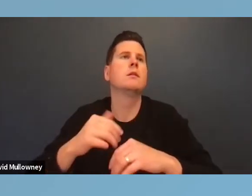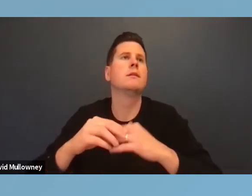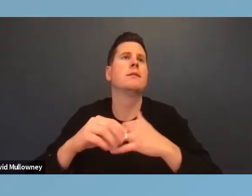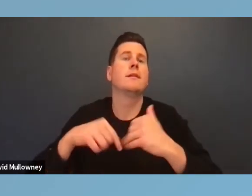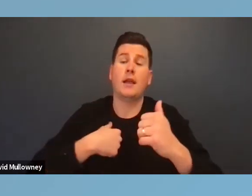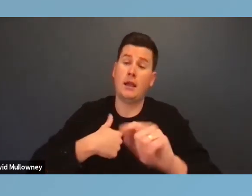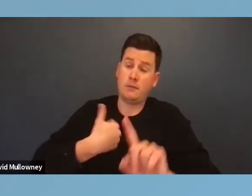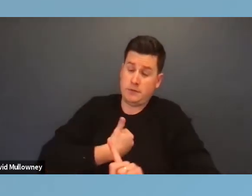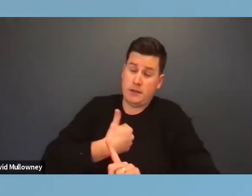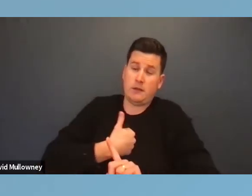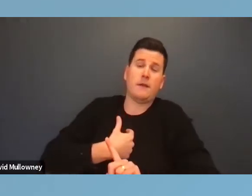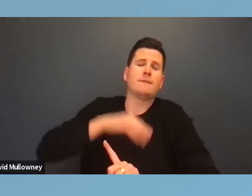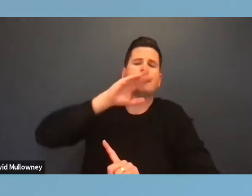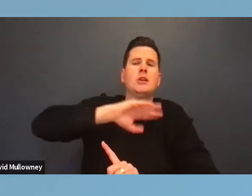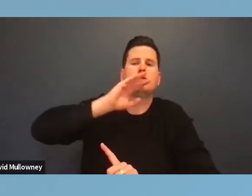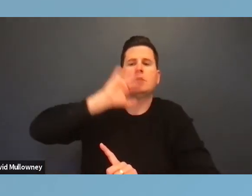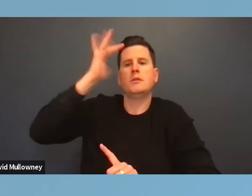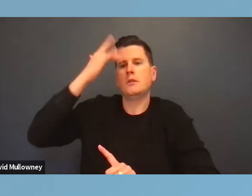Lastly, frustration.